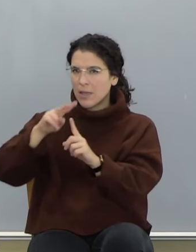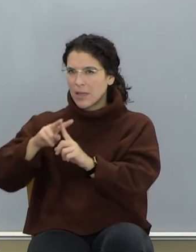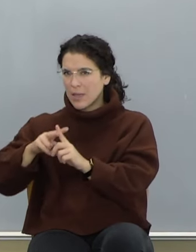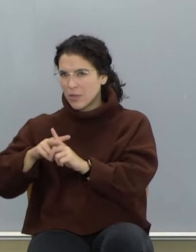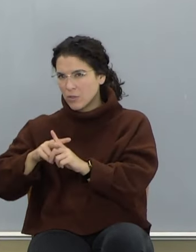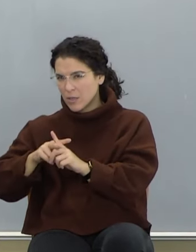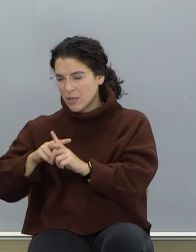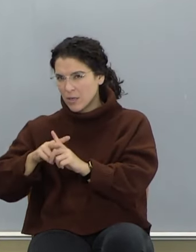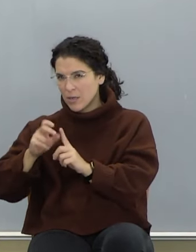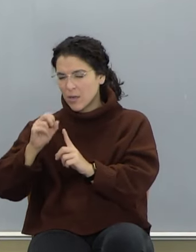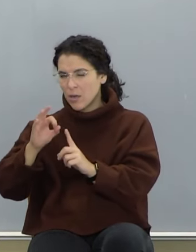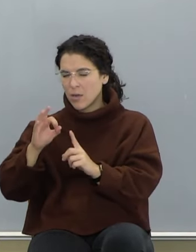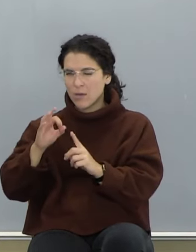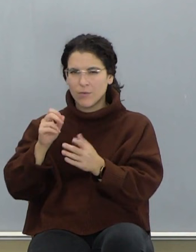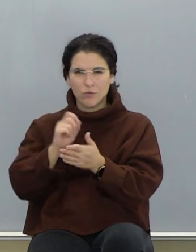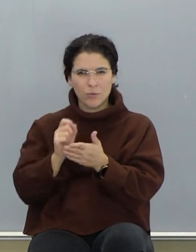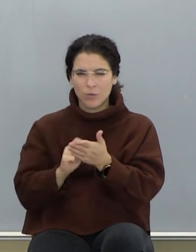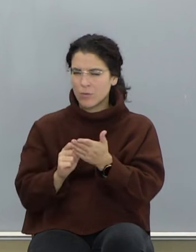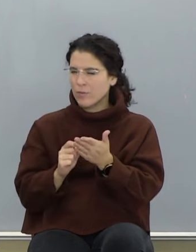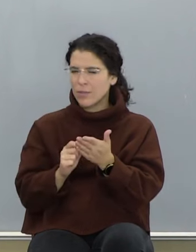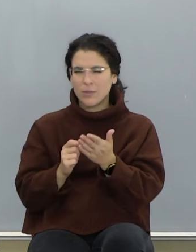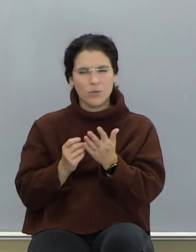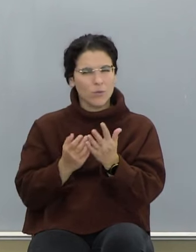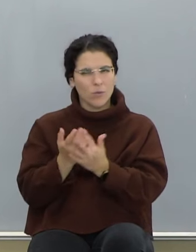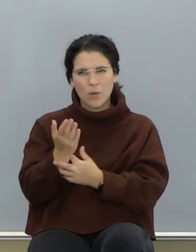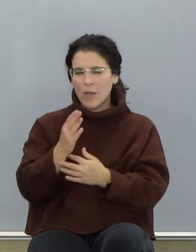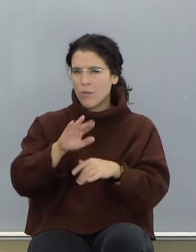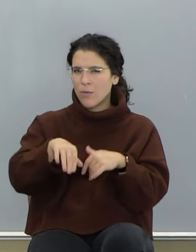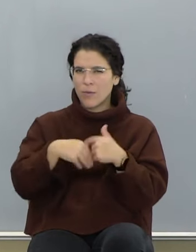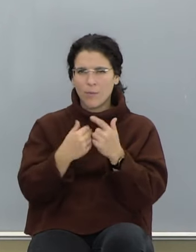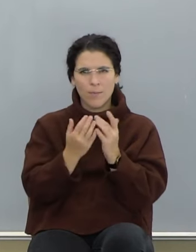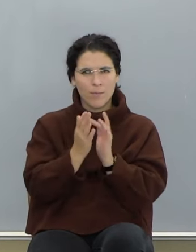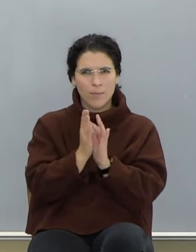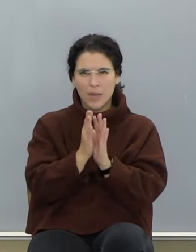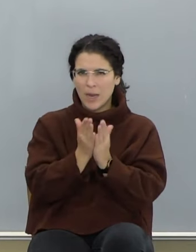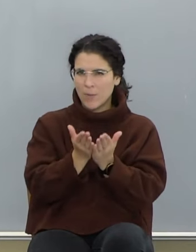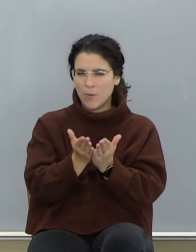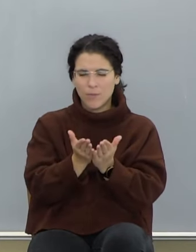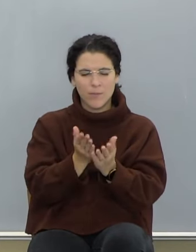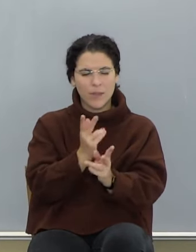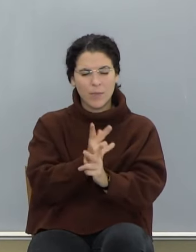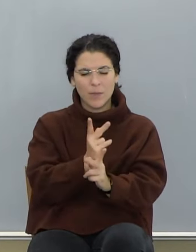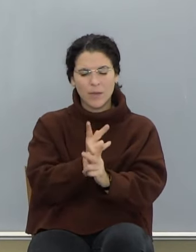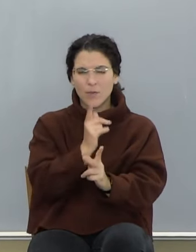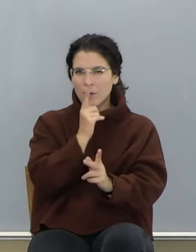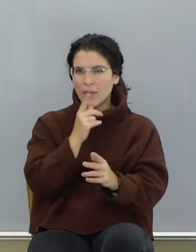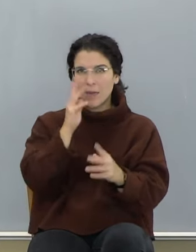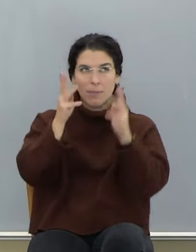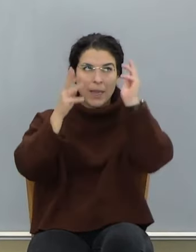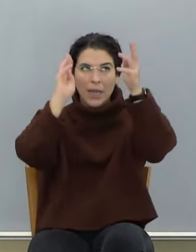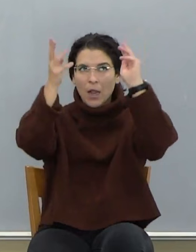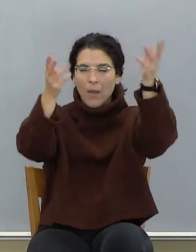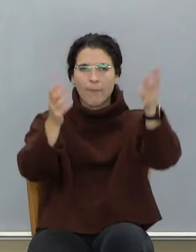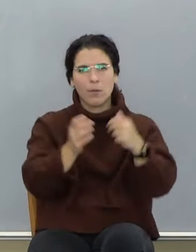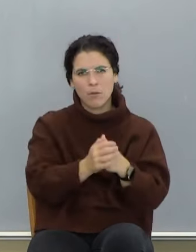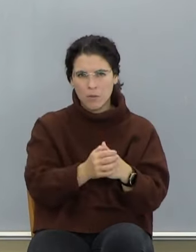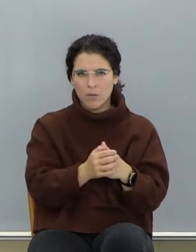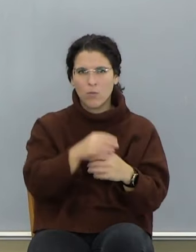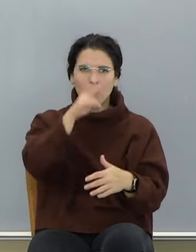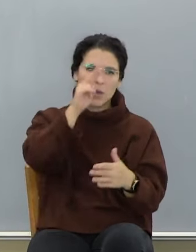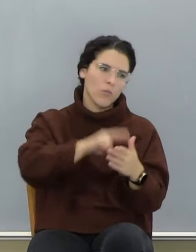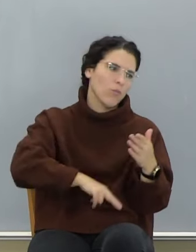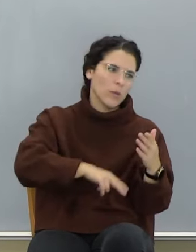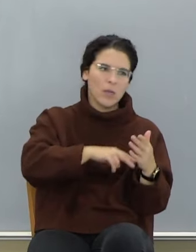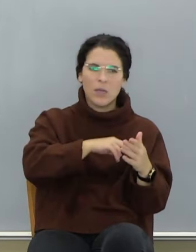of Scripture, it's all over the Word of God, all right? Now, be careful. We're not going to make it up. We're not going to read